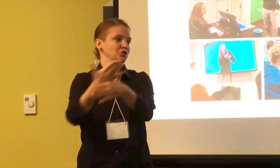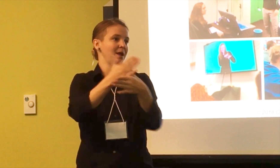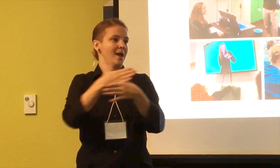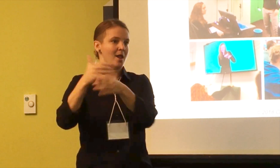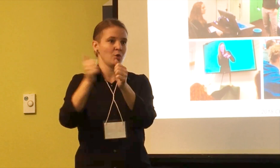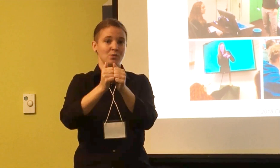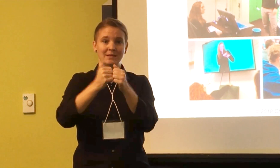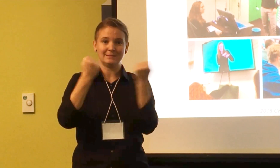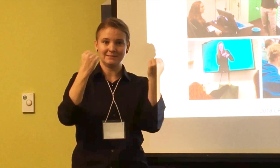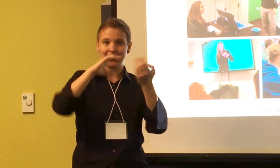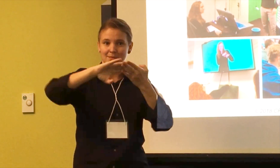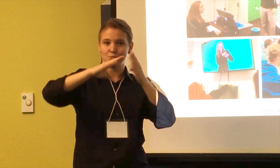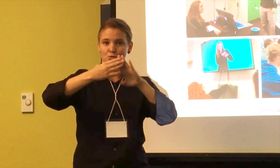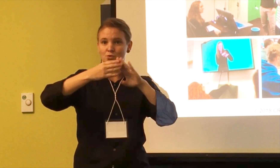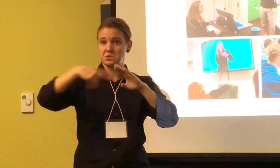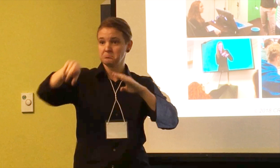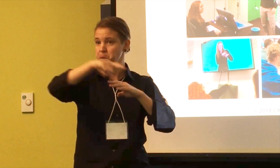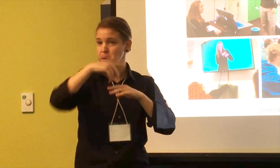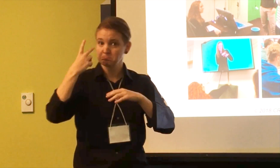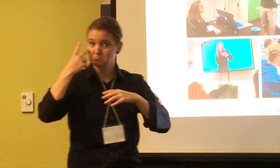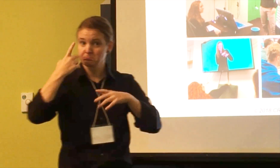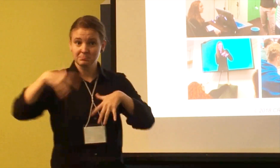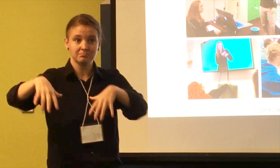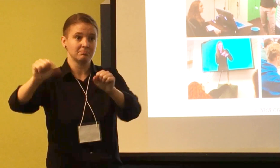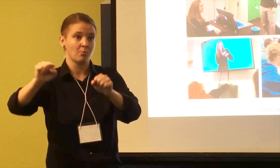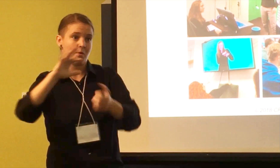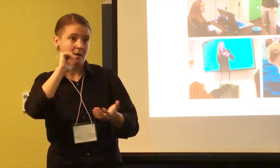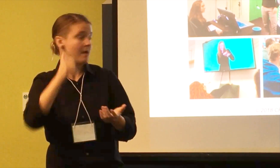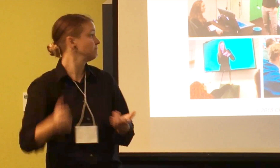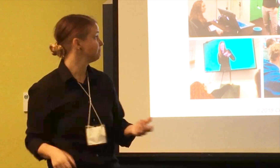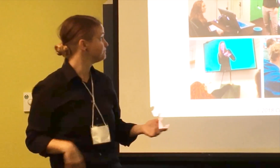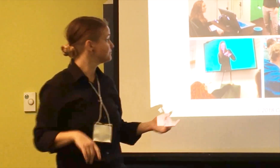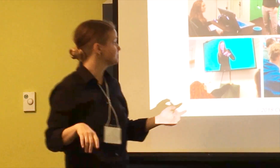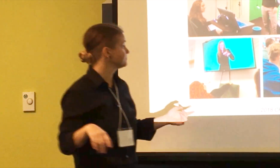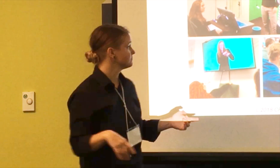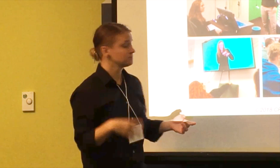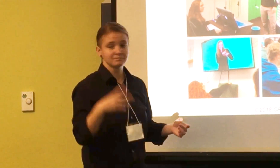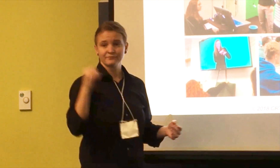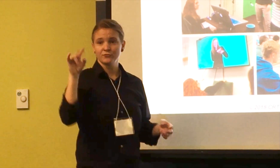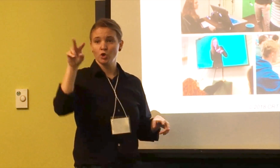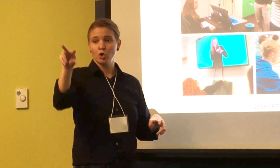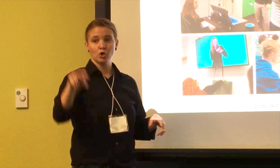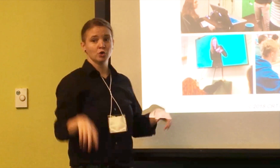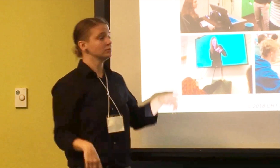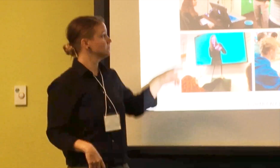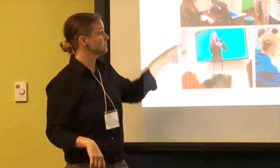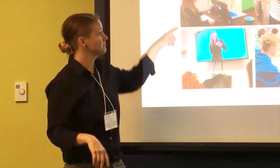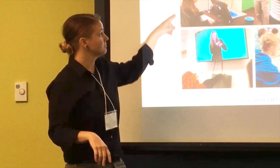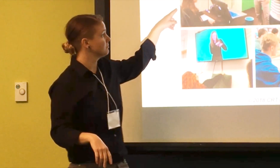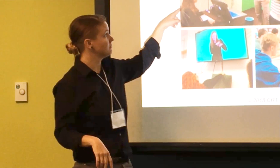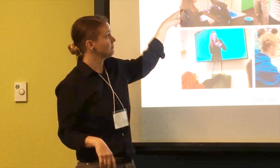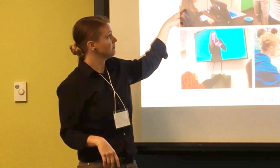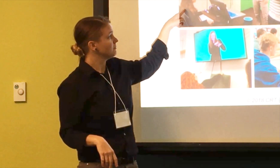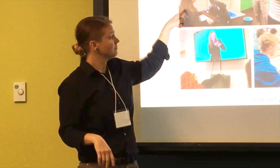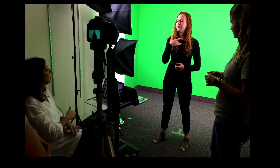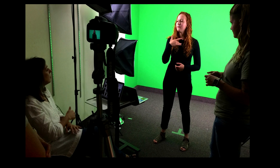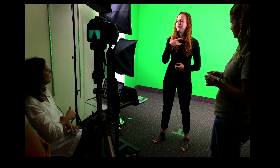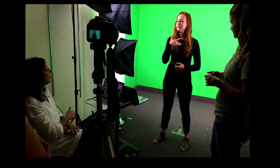you? How do we get to the point where we're ready to release a sign, a lecture, a definition, and so on to